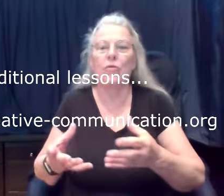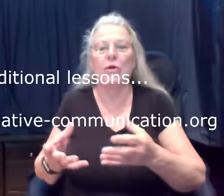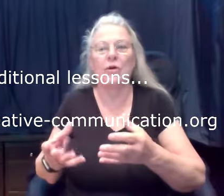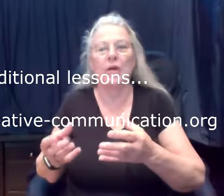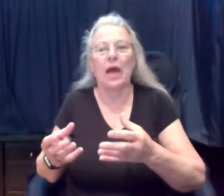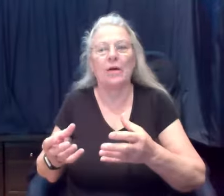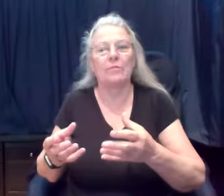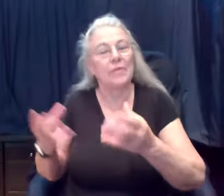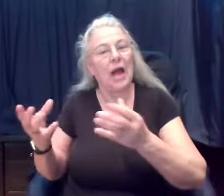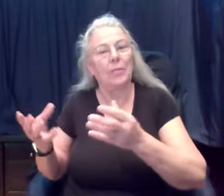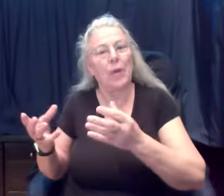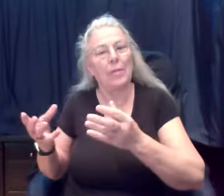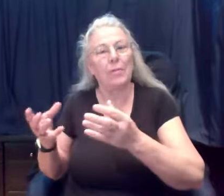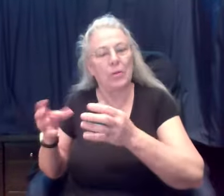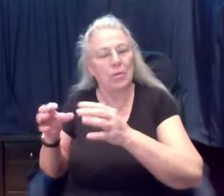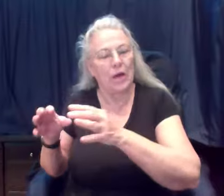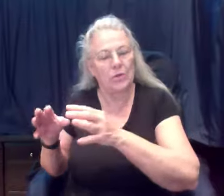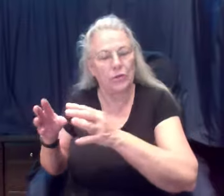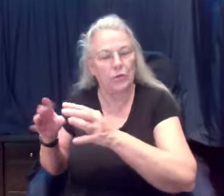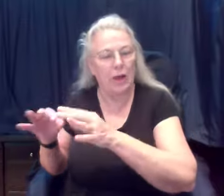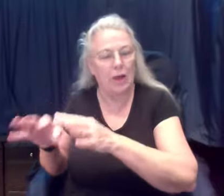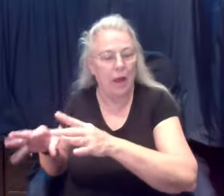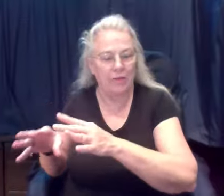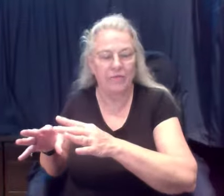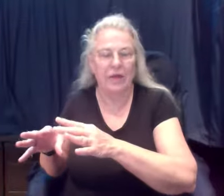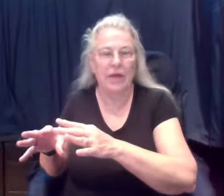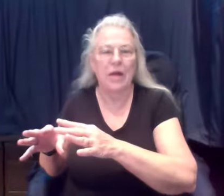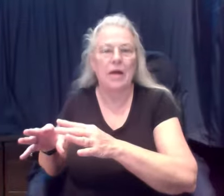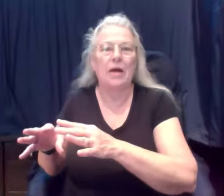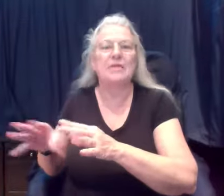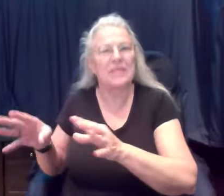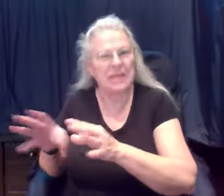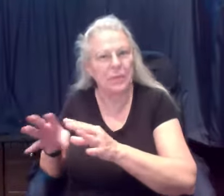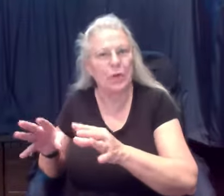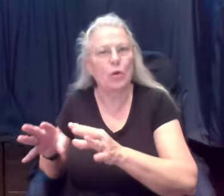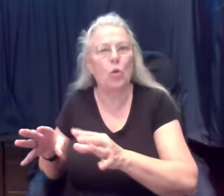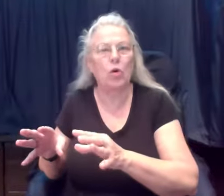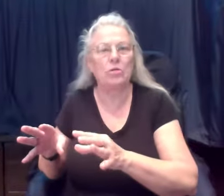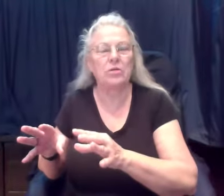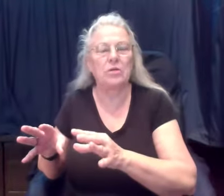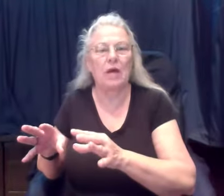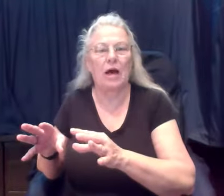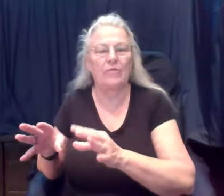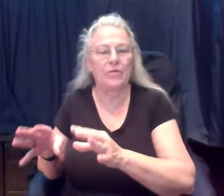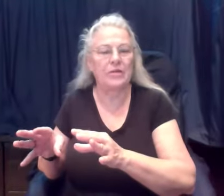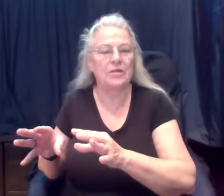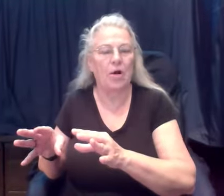I probably will not do a lot of the simpler words for this song.